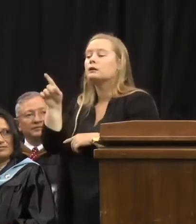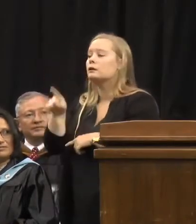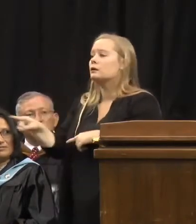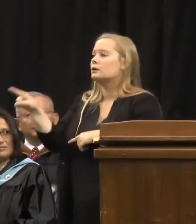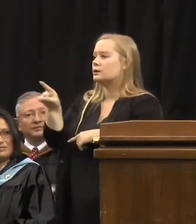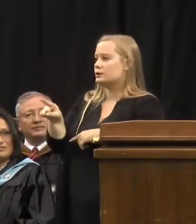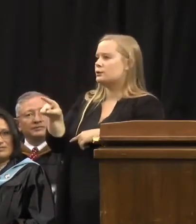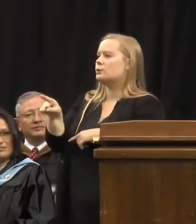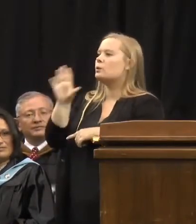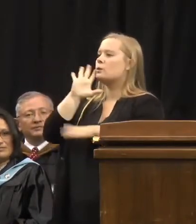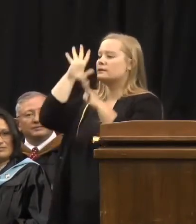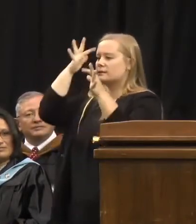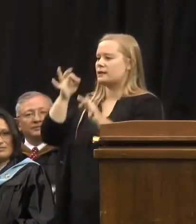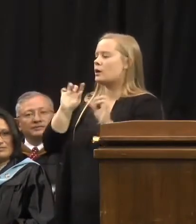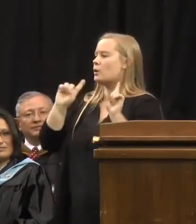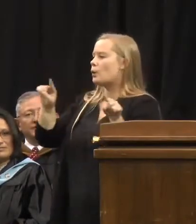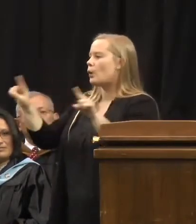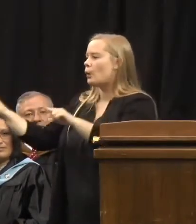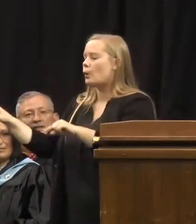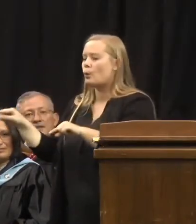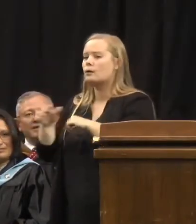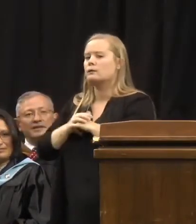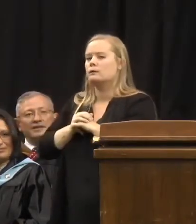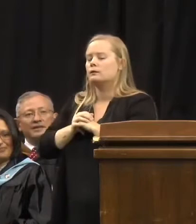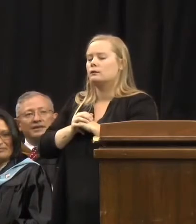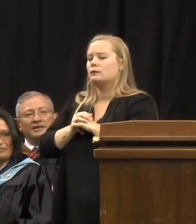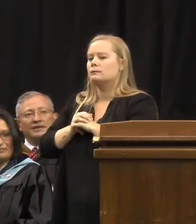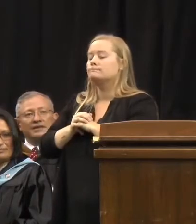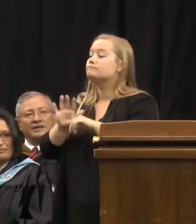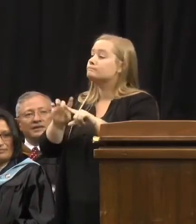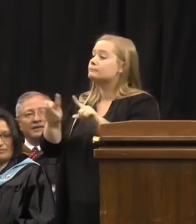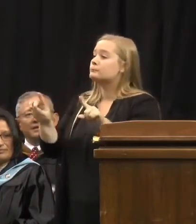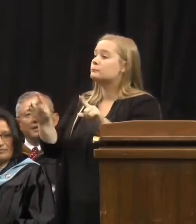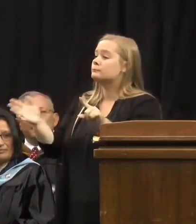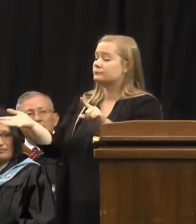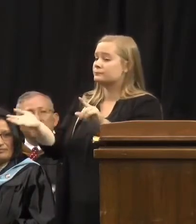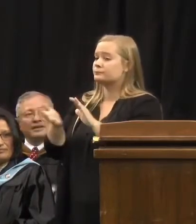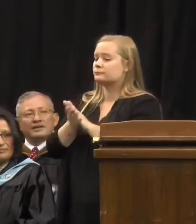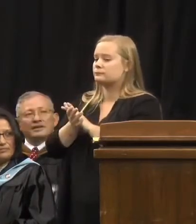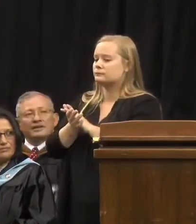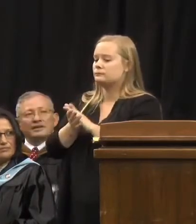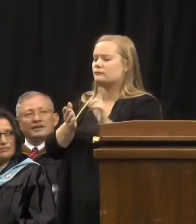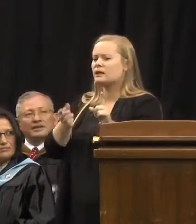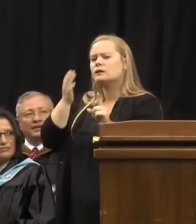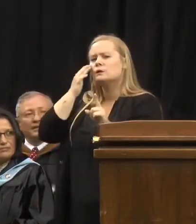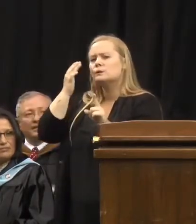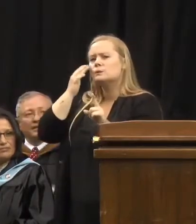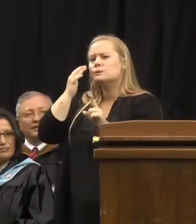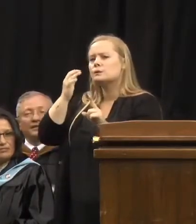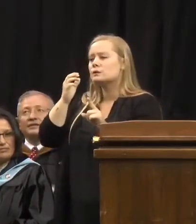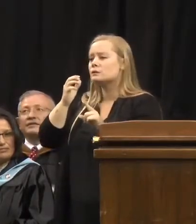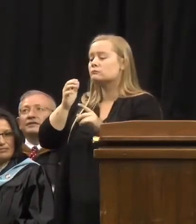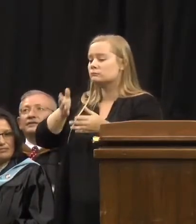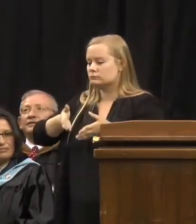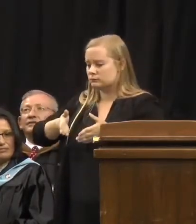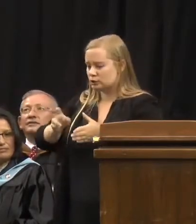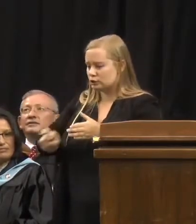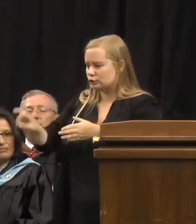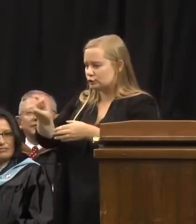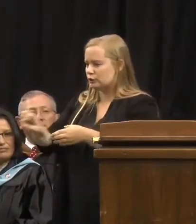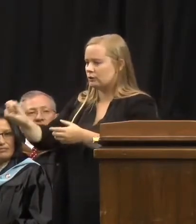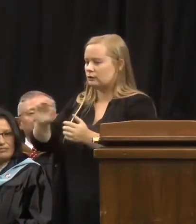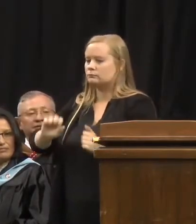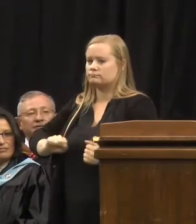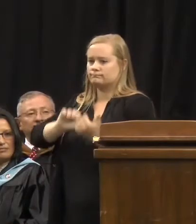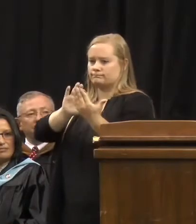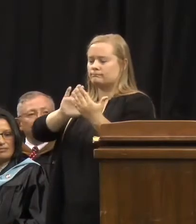the one who'll decide where you go. However, Dr. Seuss knew that the road's not going to be easy. There are obstacles you're going to get